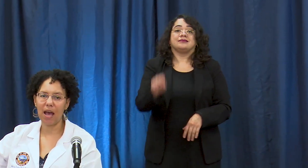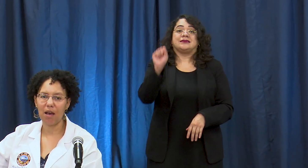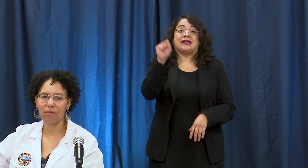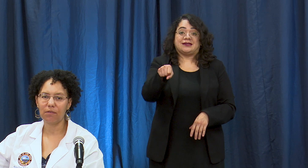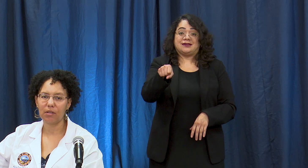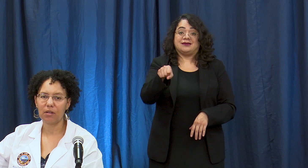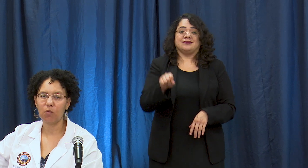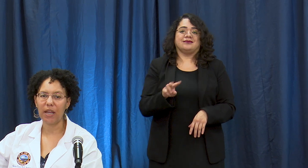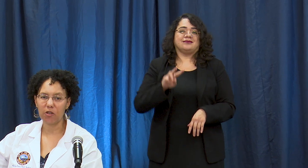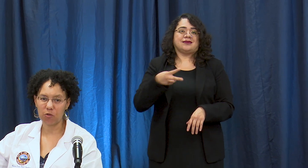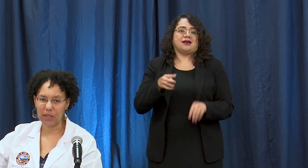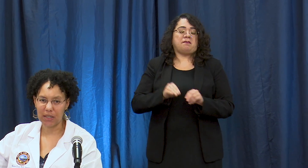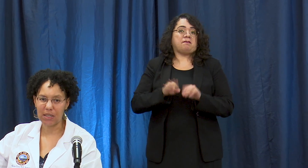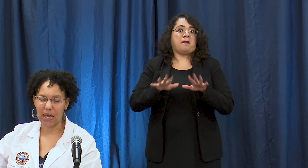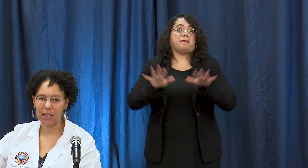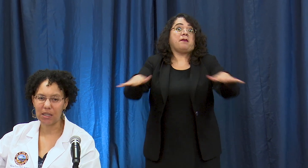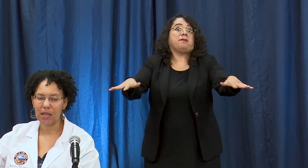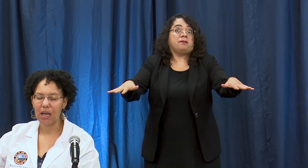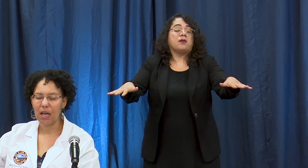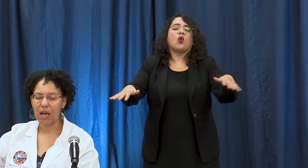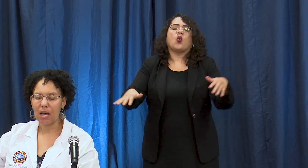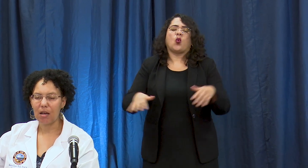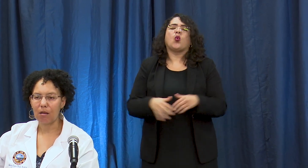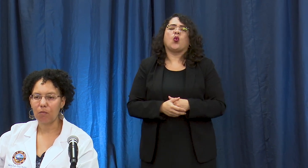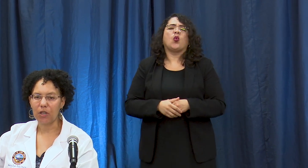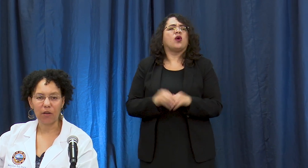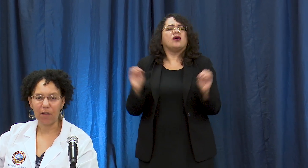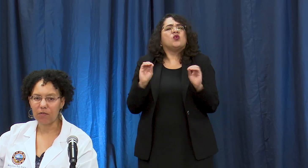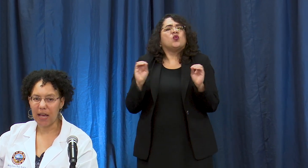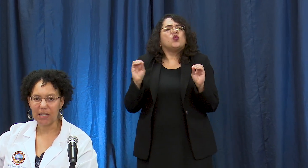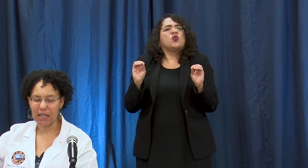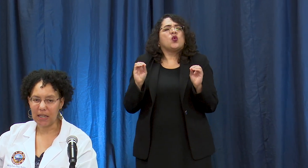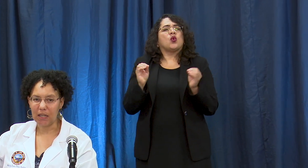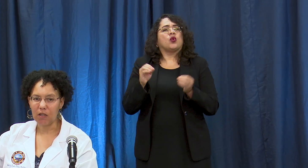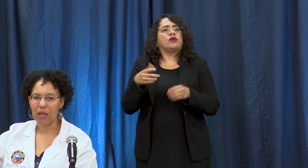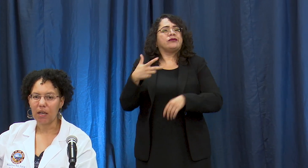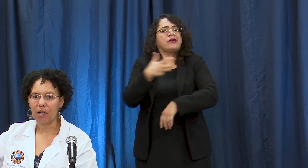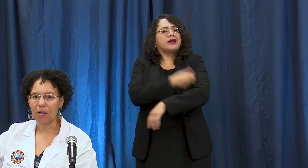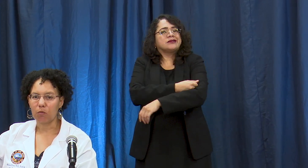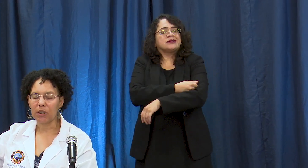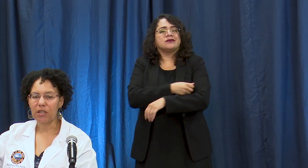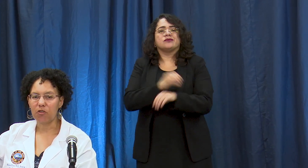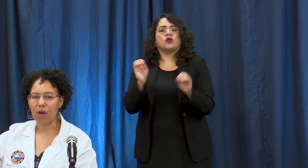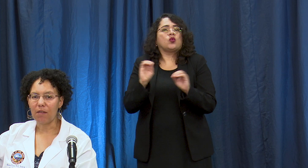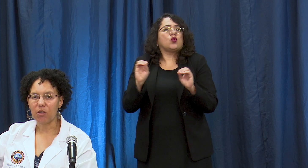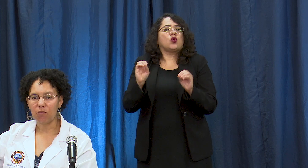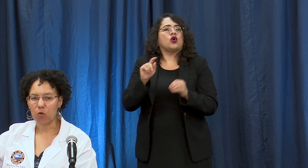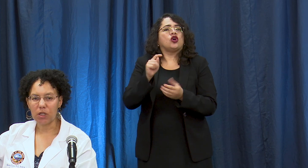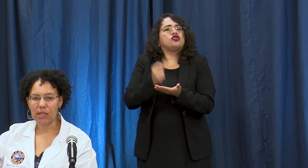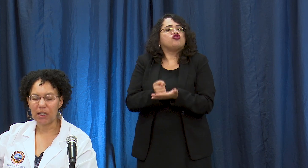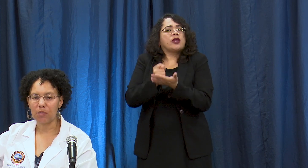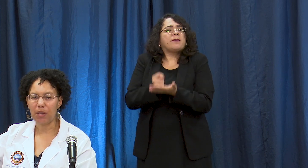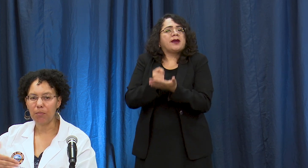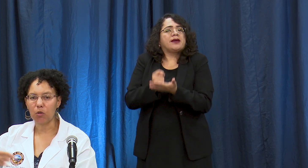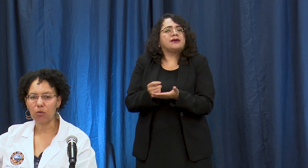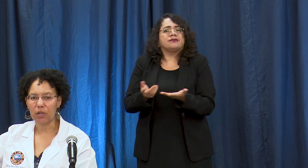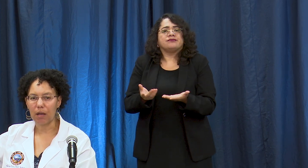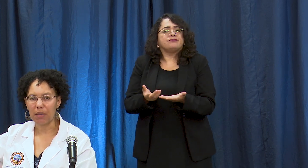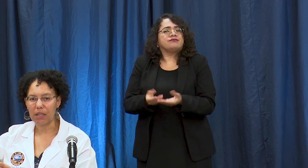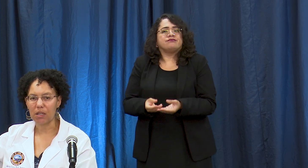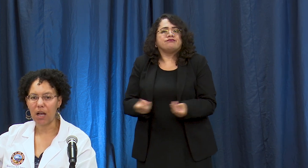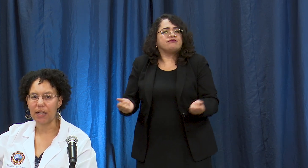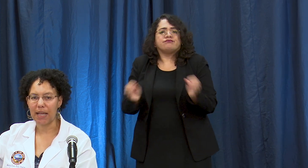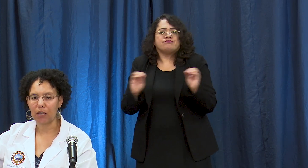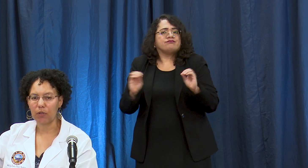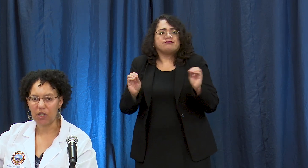don't have a way to treat this yet, we don't have a vaccine, really the driving force is people who are